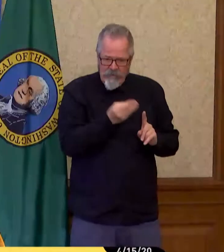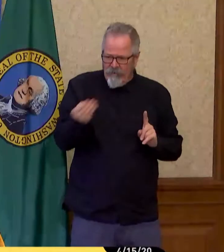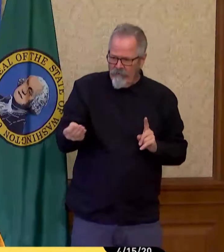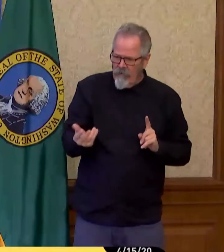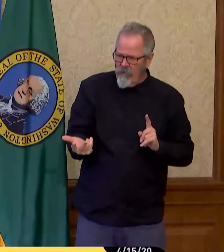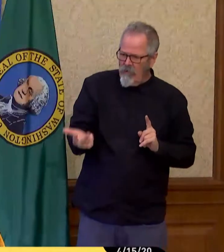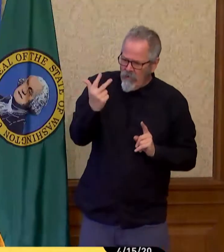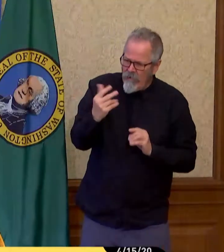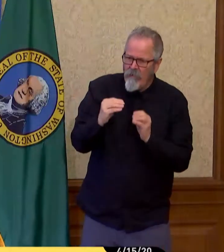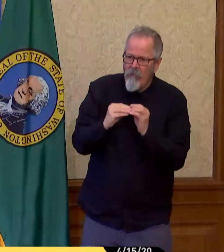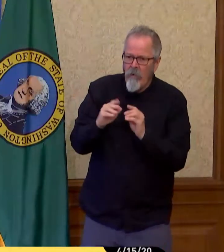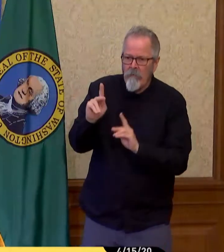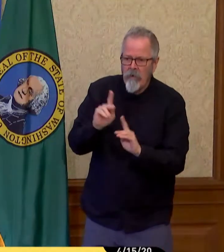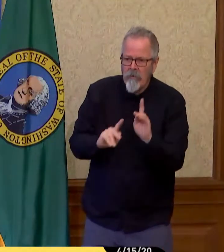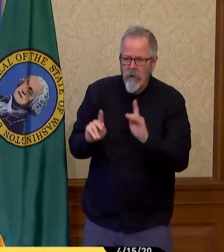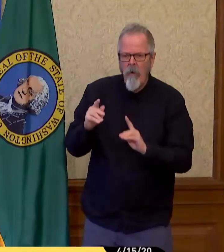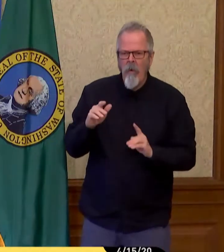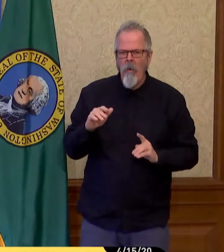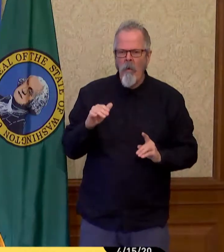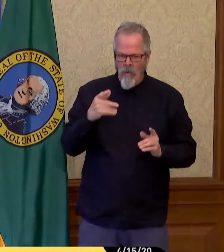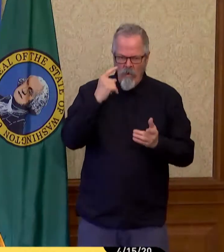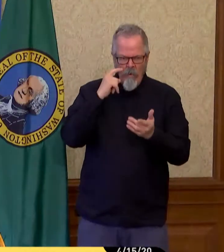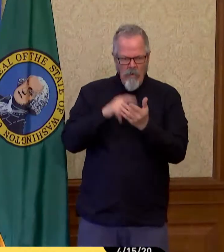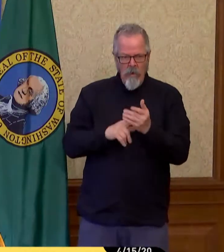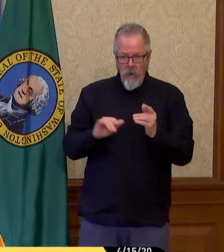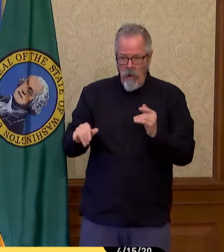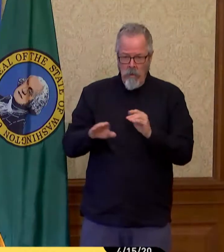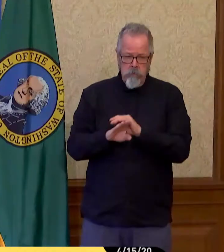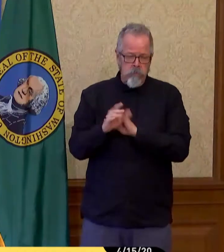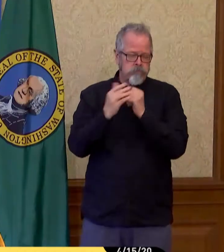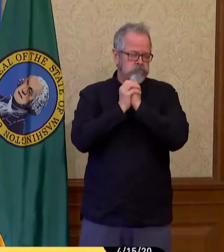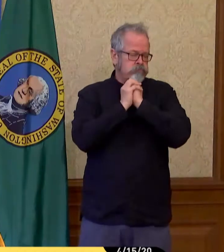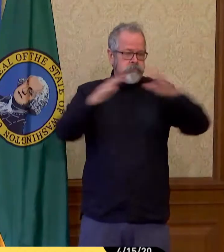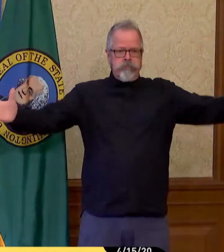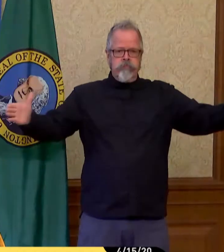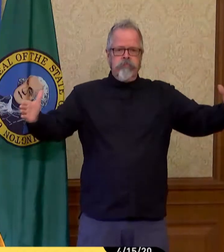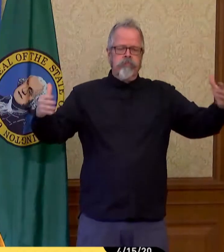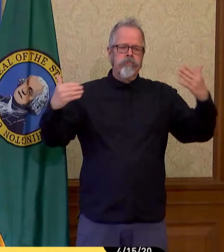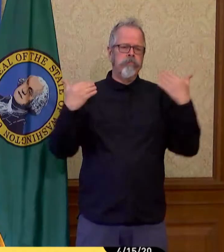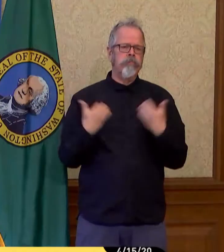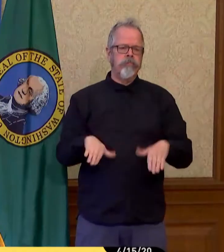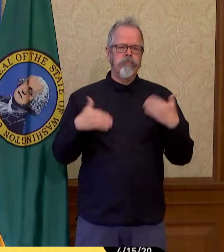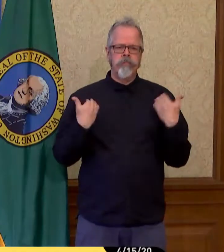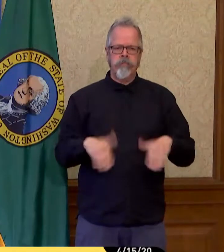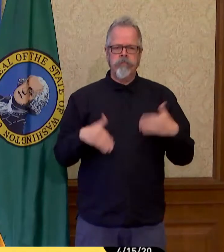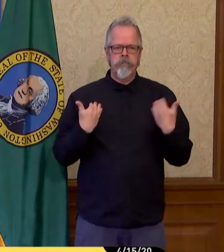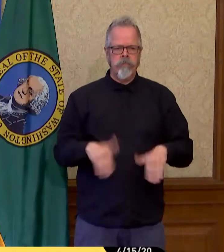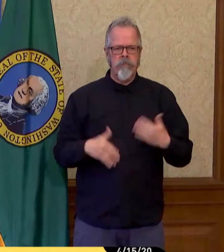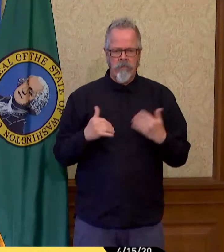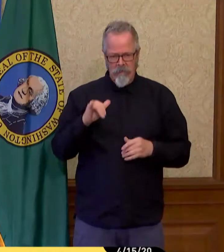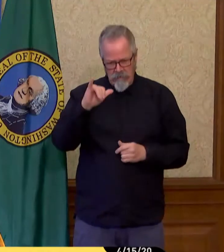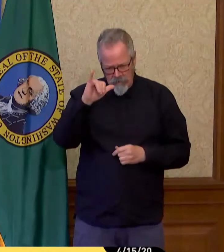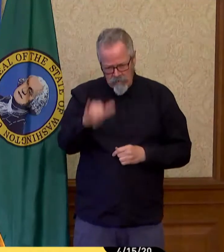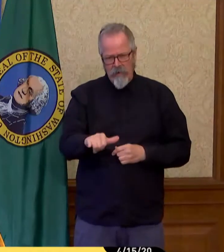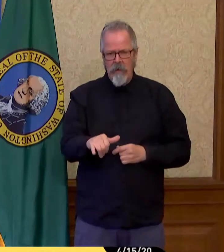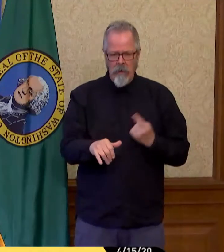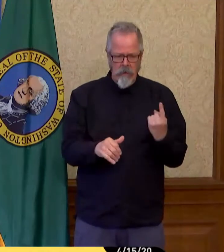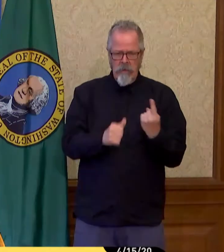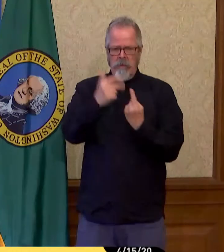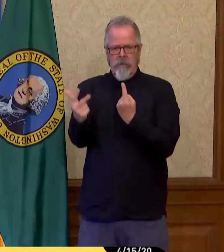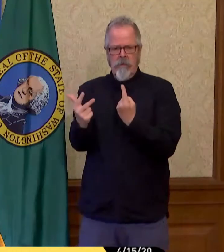dangerous. And that's why we were having such spikes in the numbers of fatalities. Over